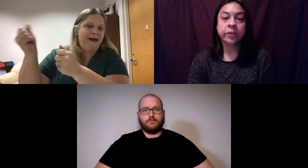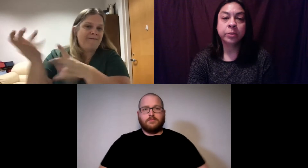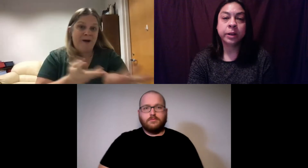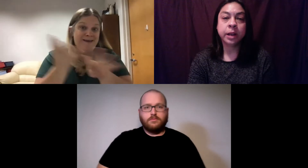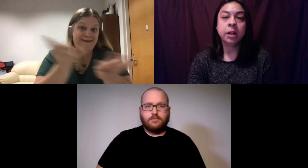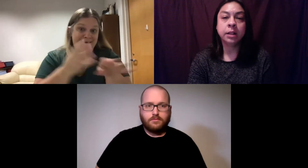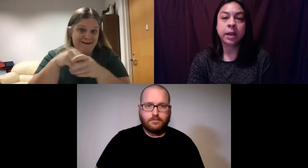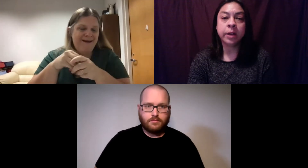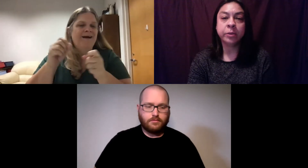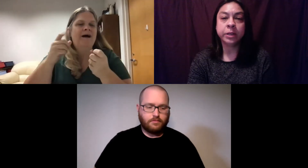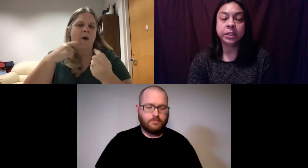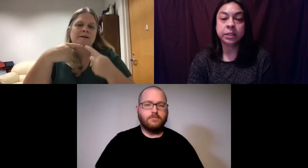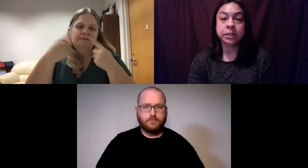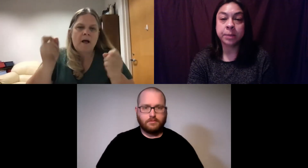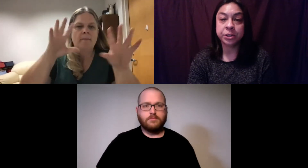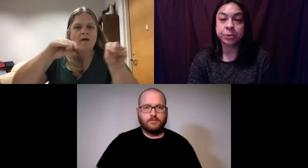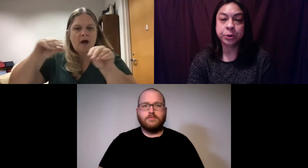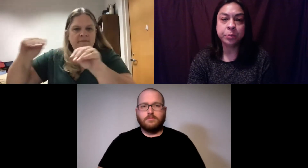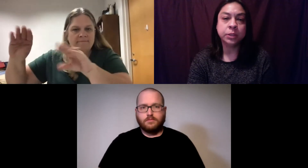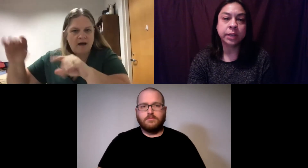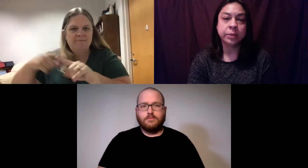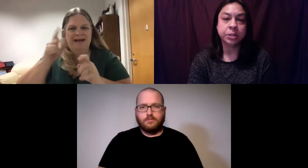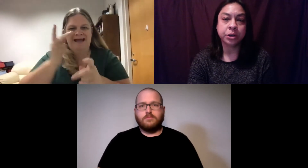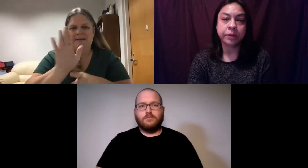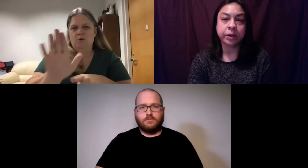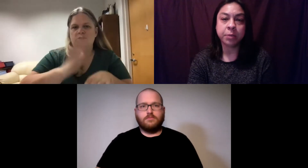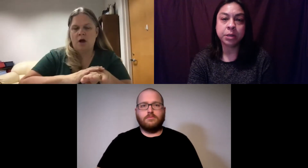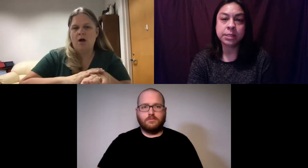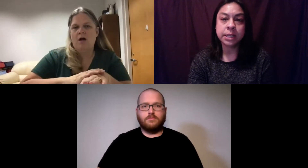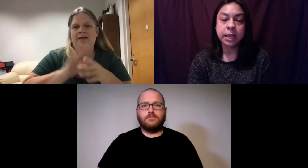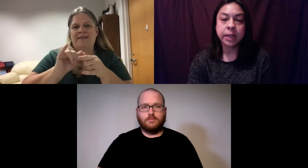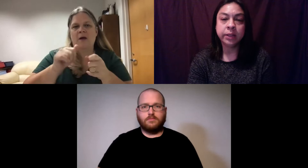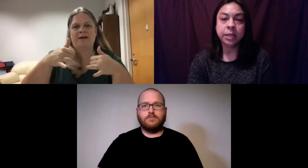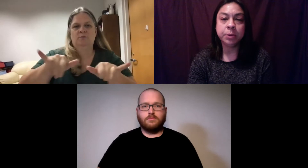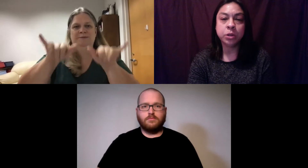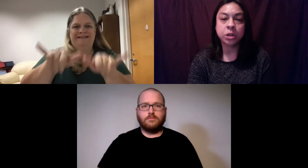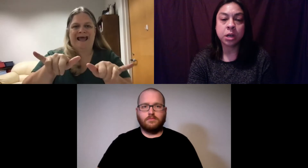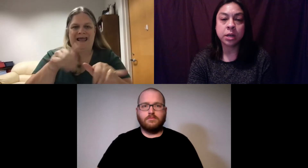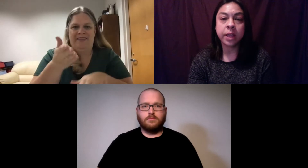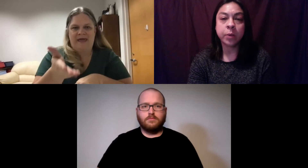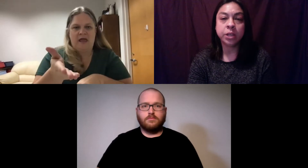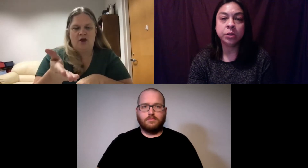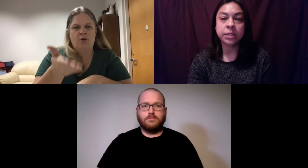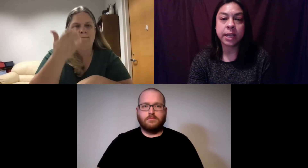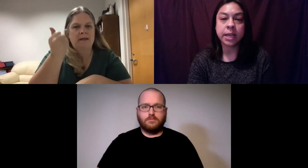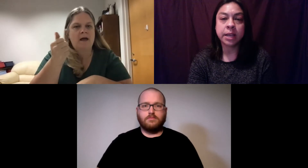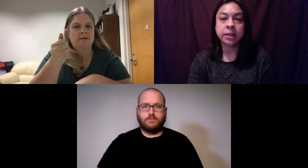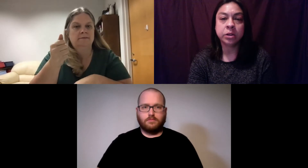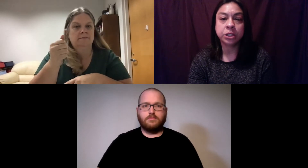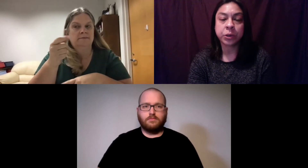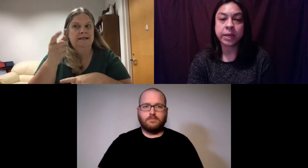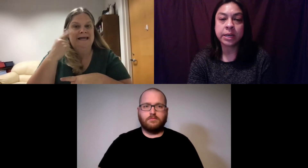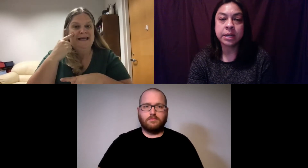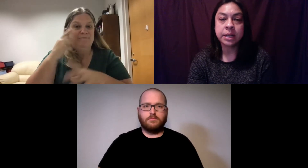So when I'll allow everyone to come into the room, we'll tell them to turn off their cameras and then keep yours on. That way you stay there